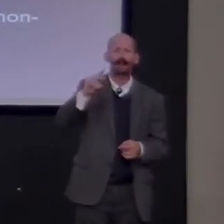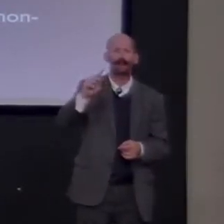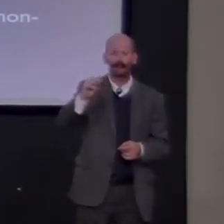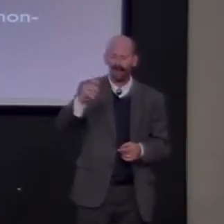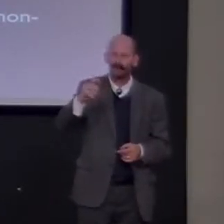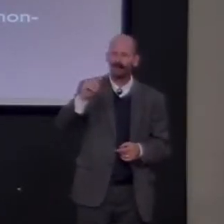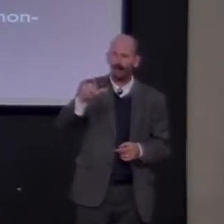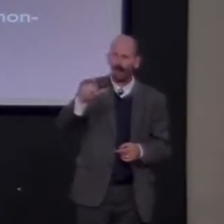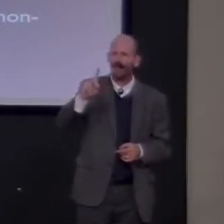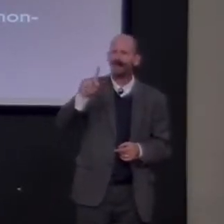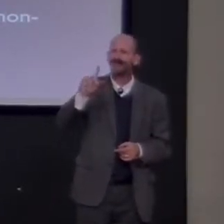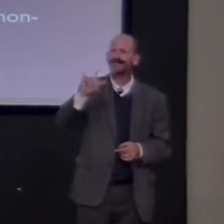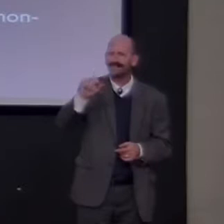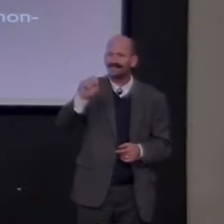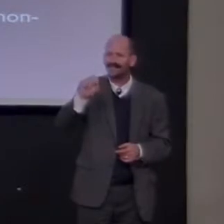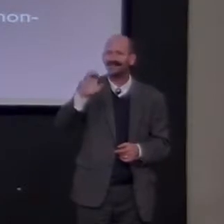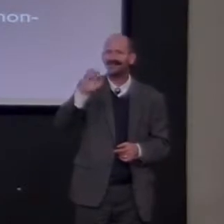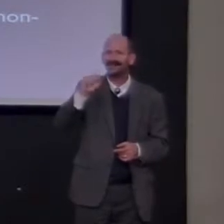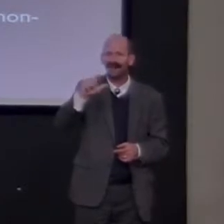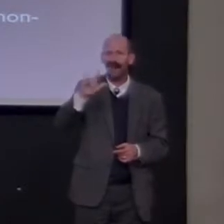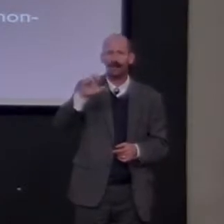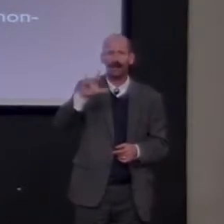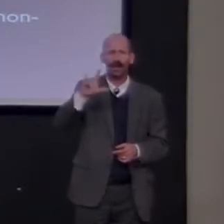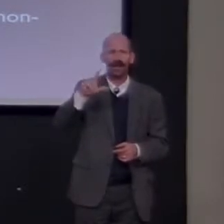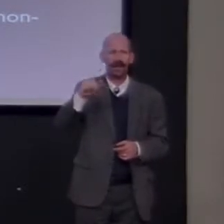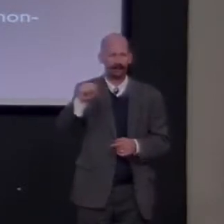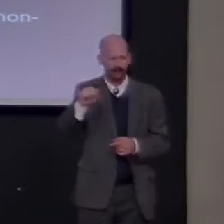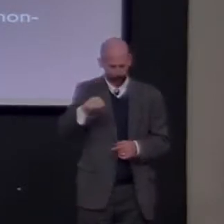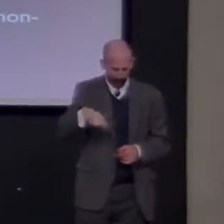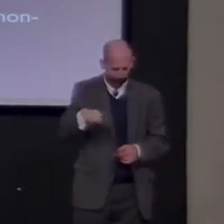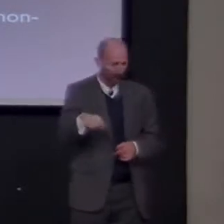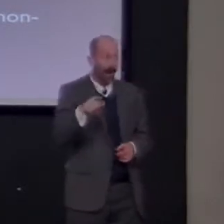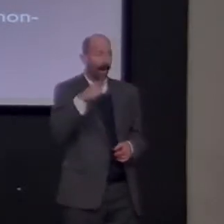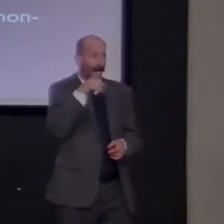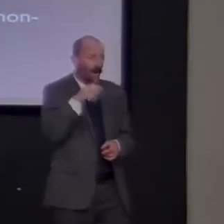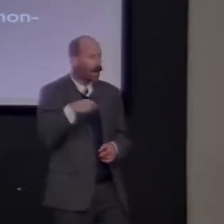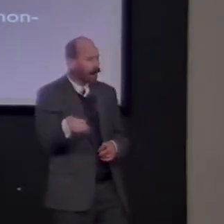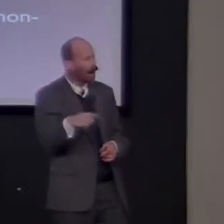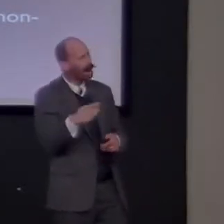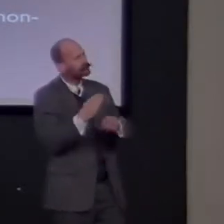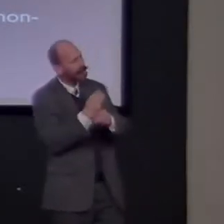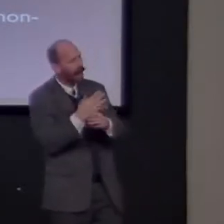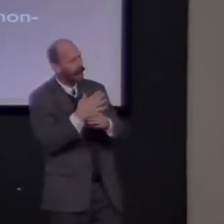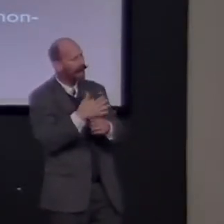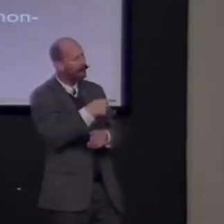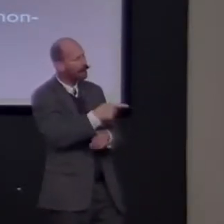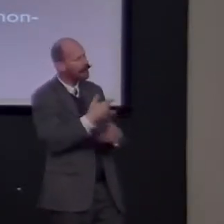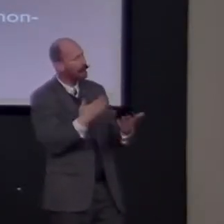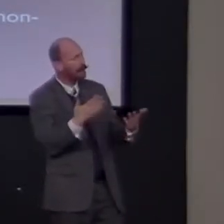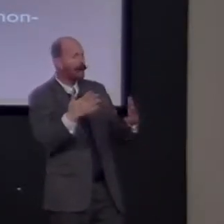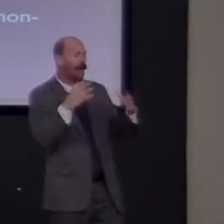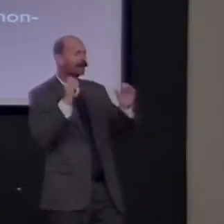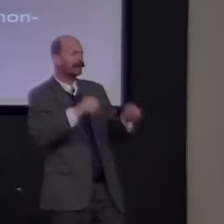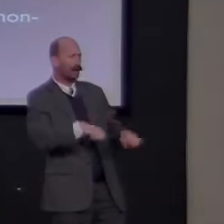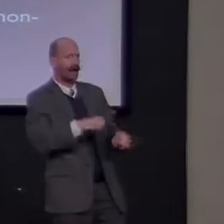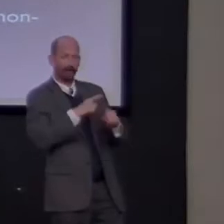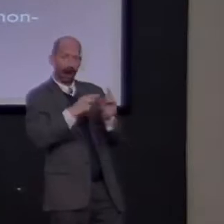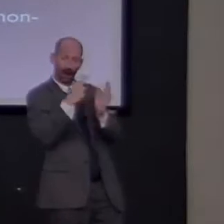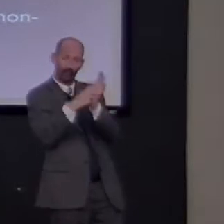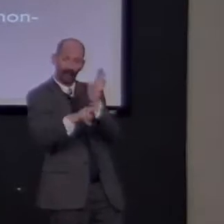on their ability to perform on a standardized test of arithmetic, but they were within the normal range on tests of reading and